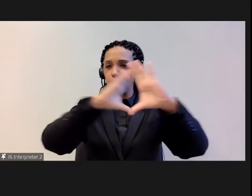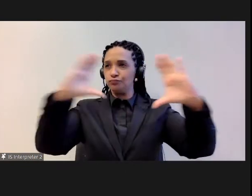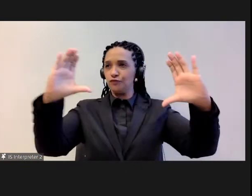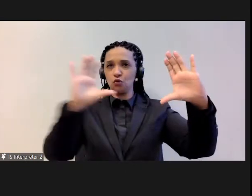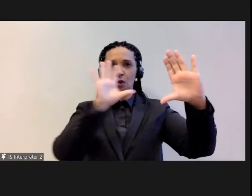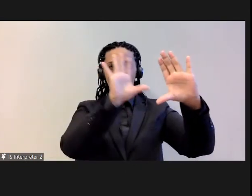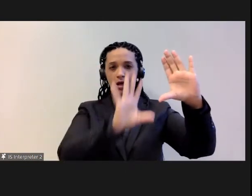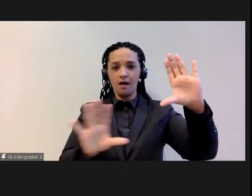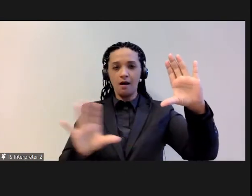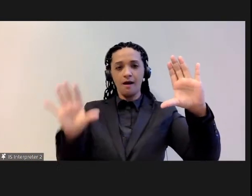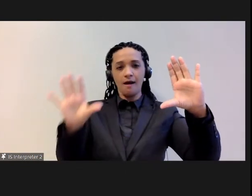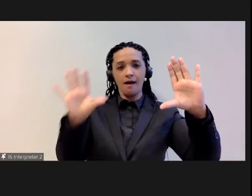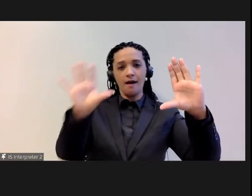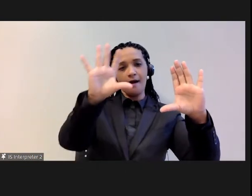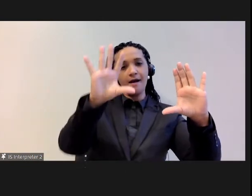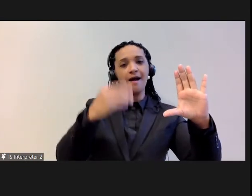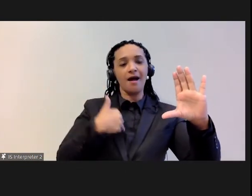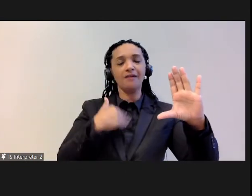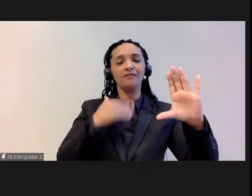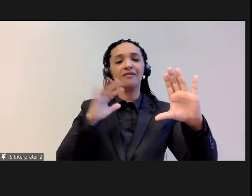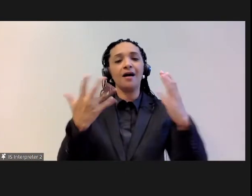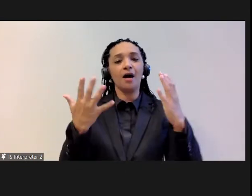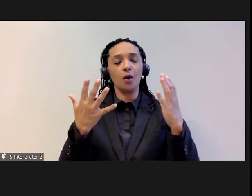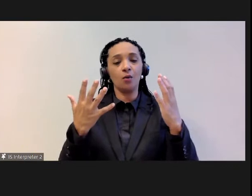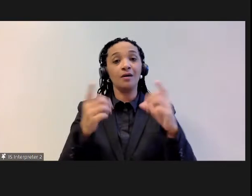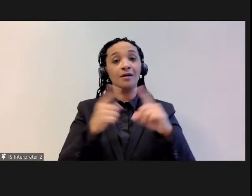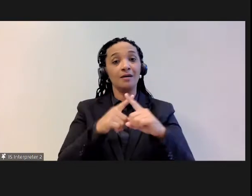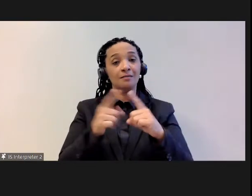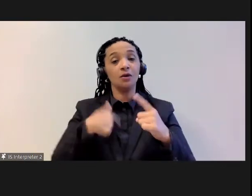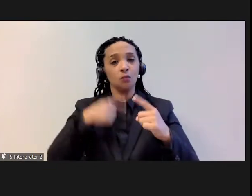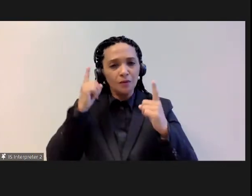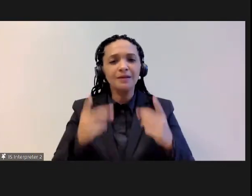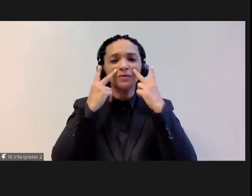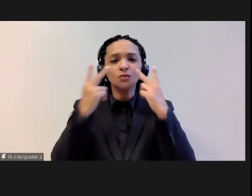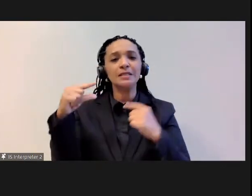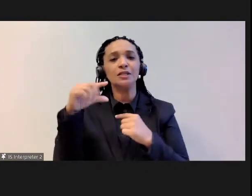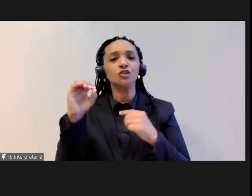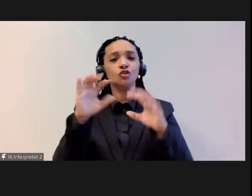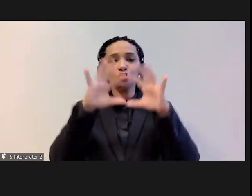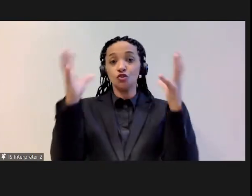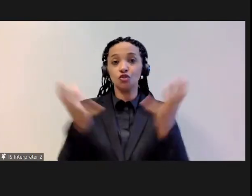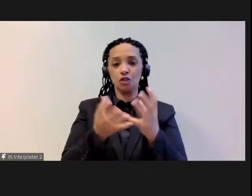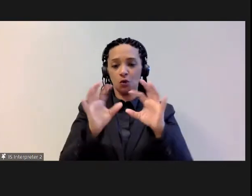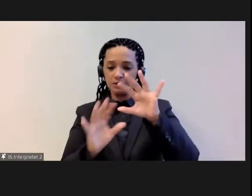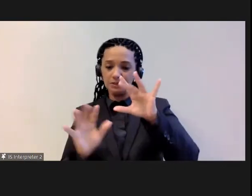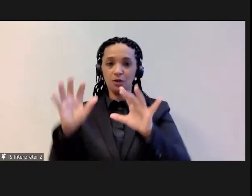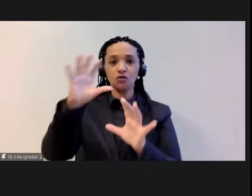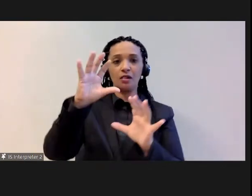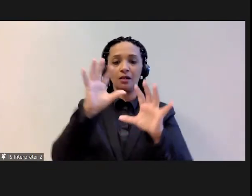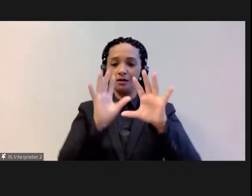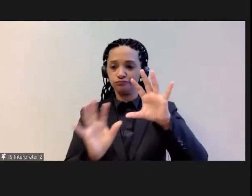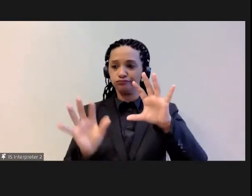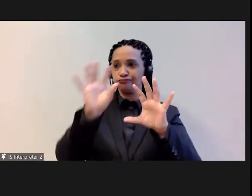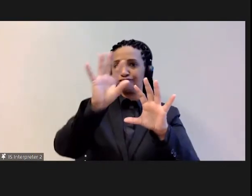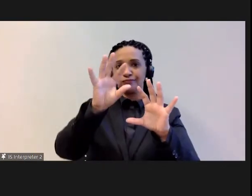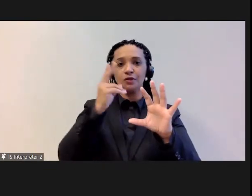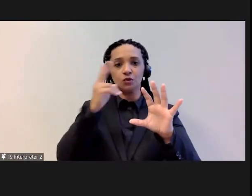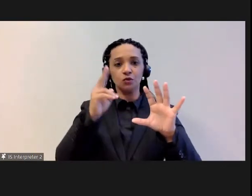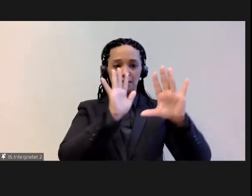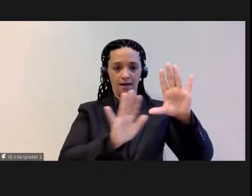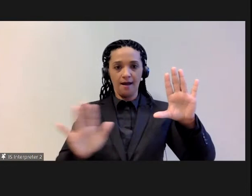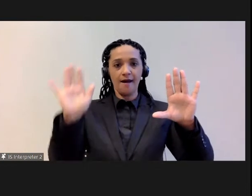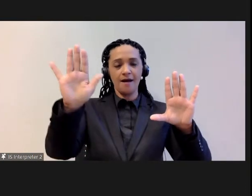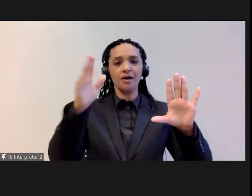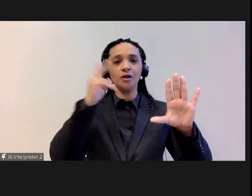this is also something we need to make much more use of, the ability of layered maps, the ways in which you can see information, not just